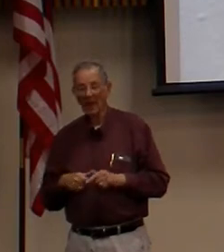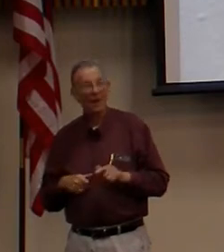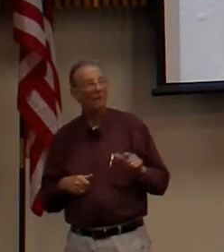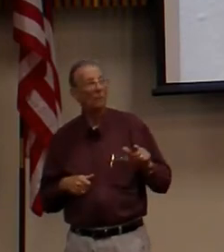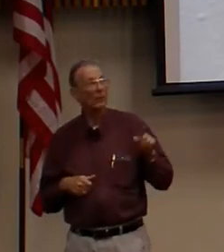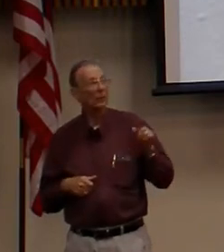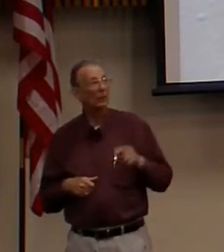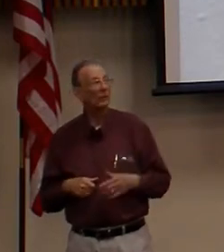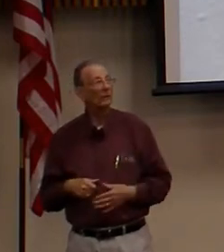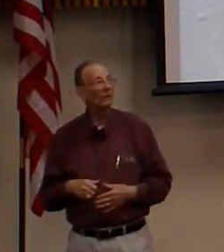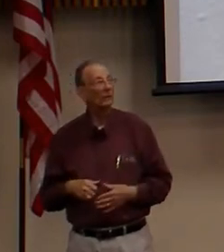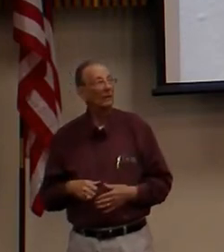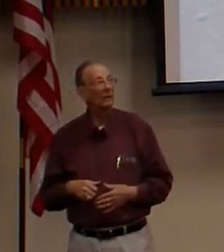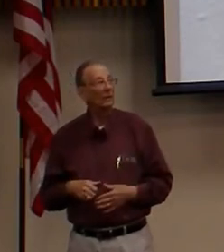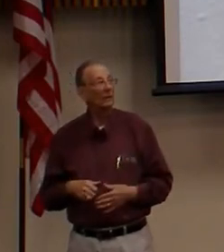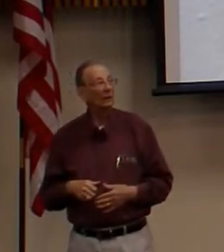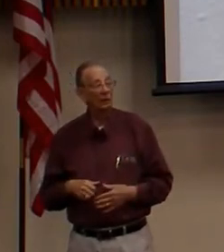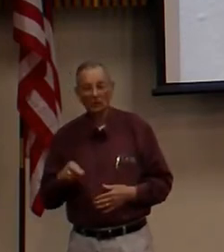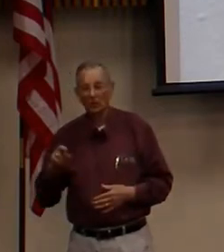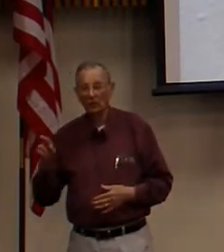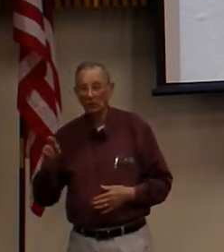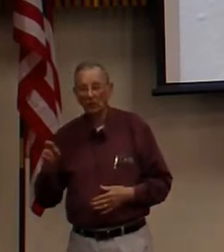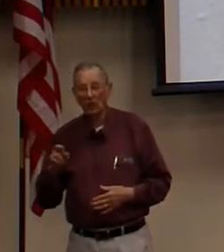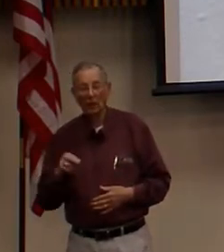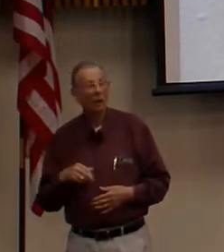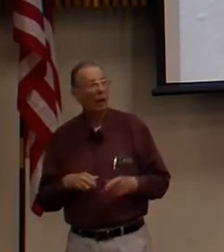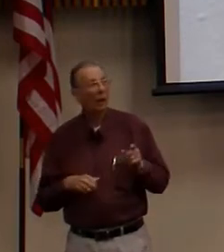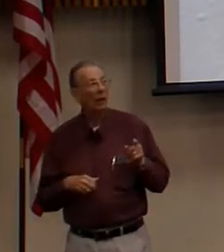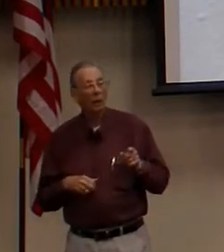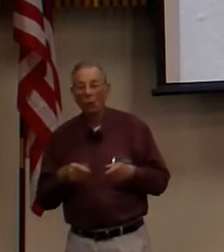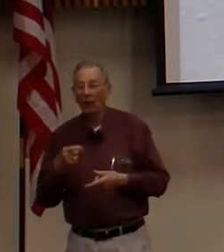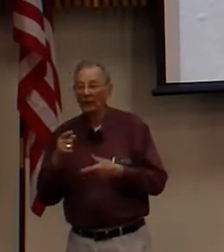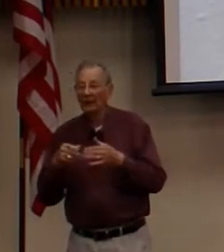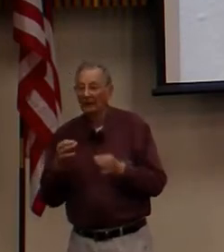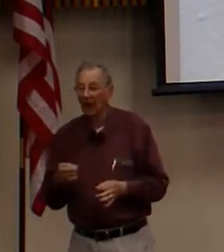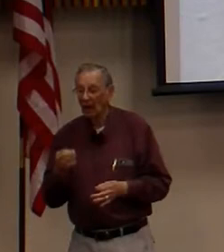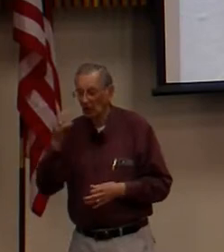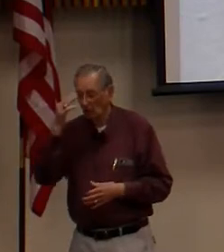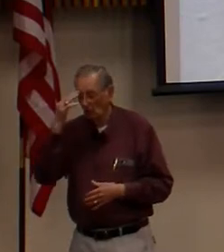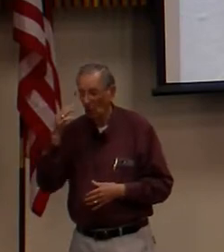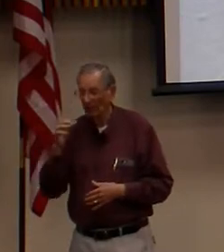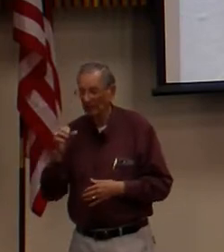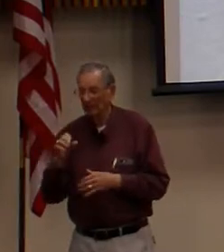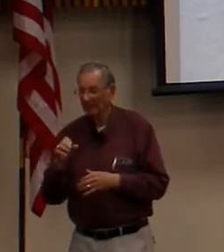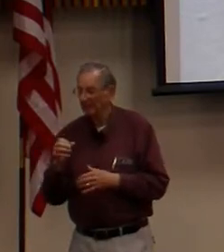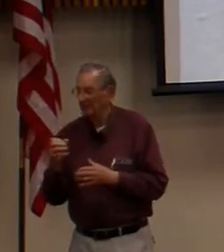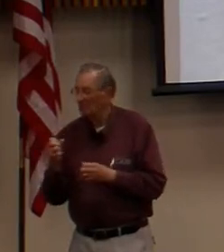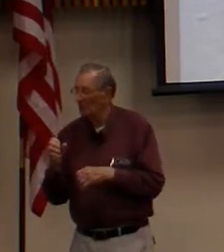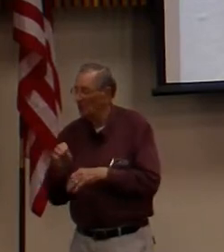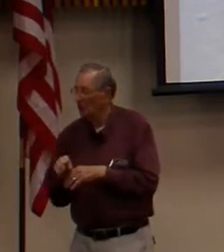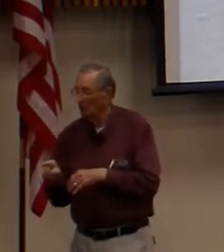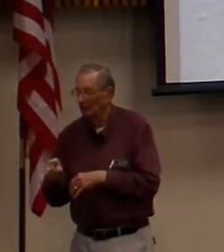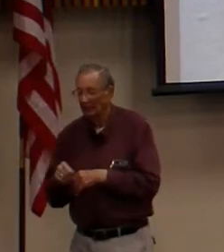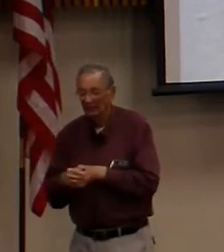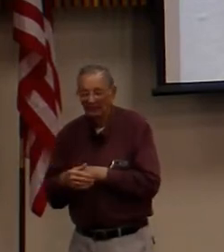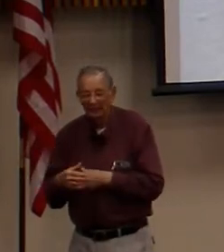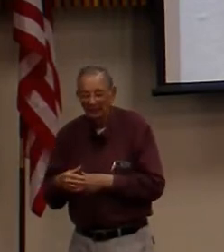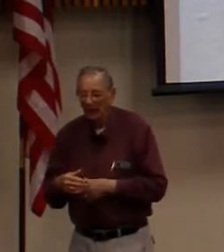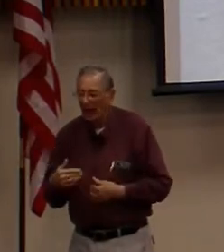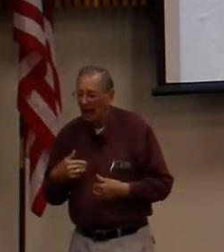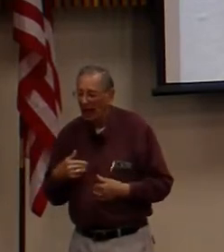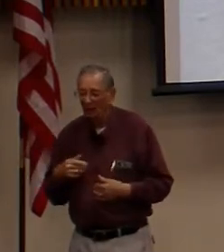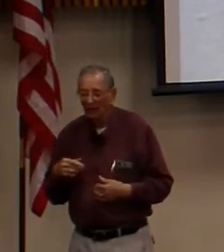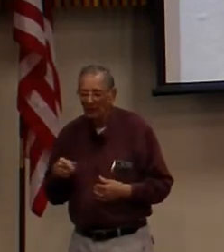picture is to the right. What he decided to do was, knowing the state of a lot of the churches having